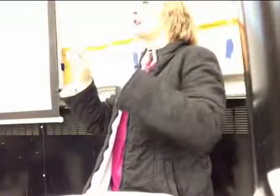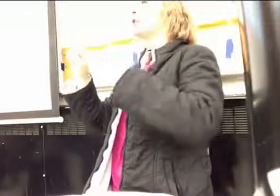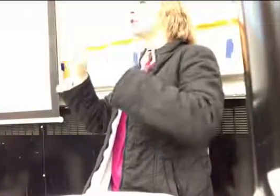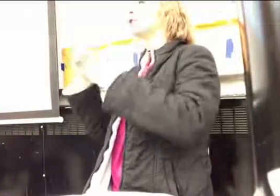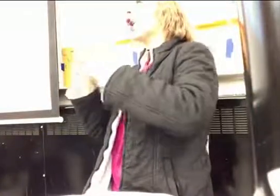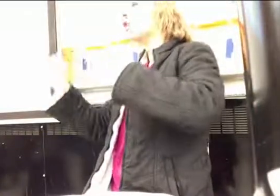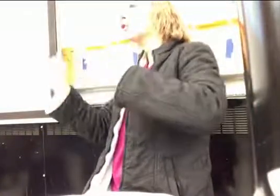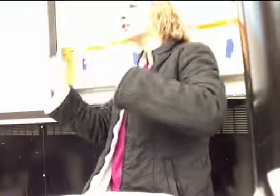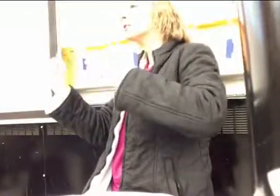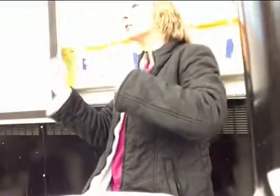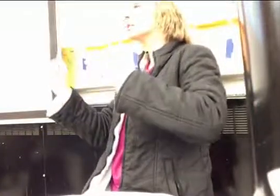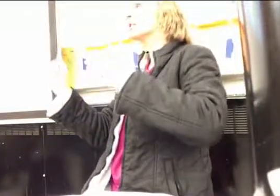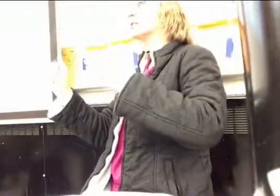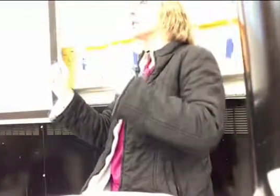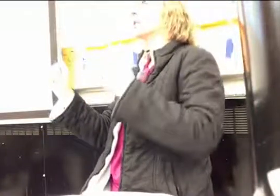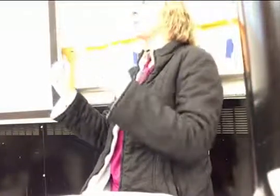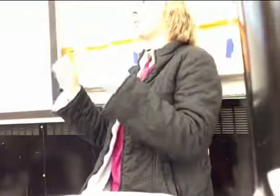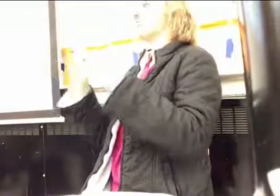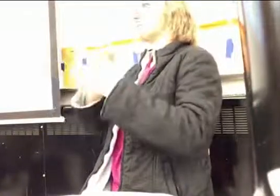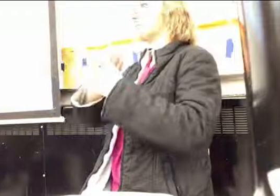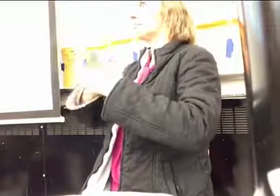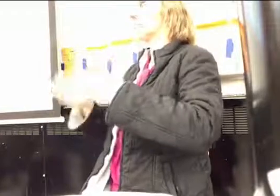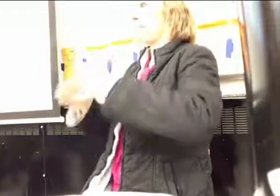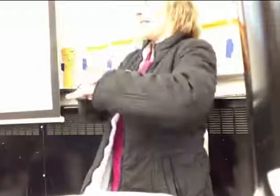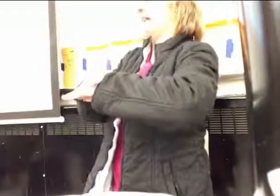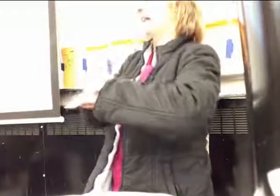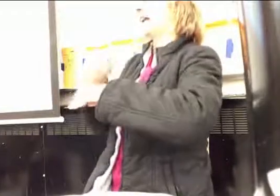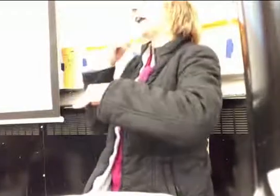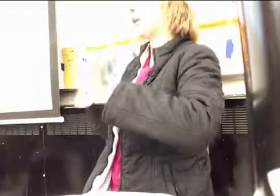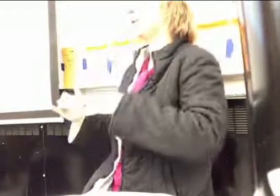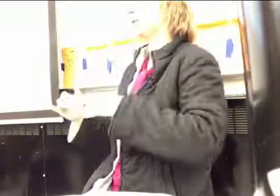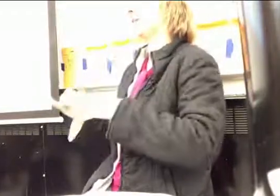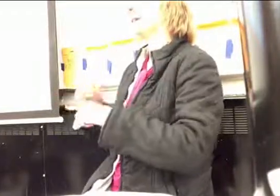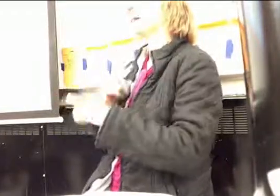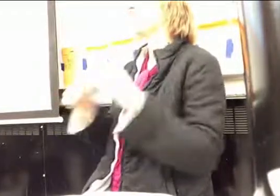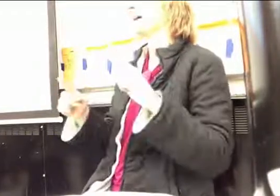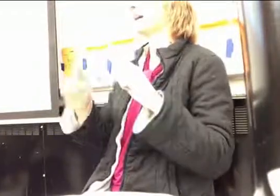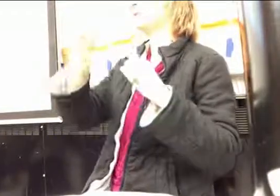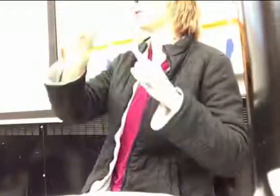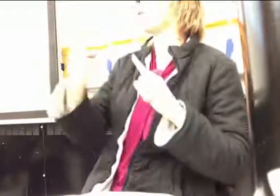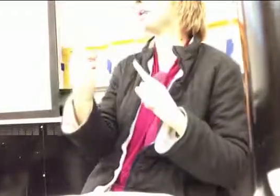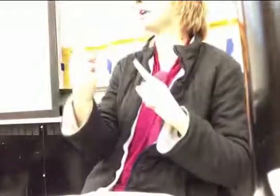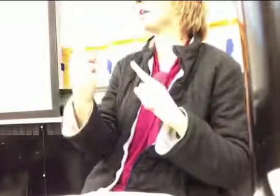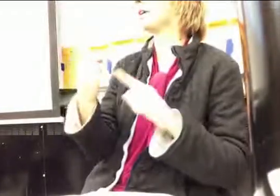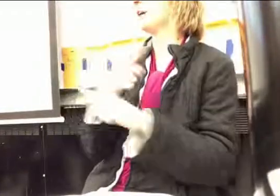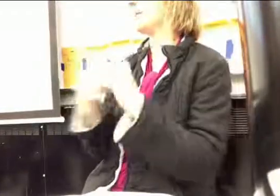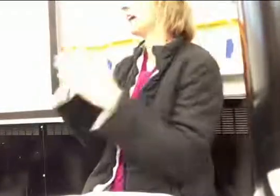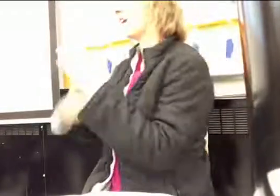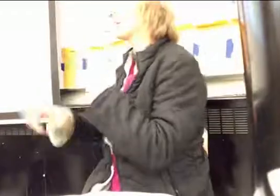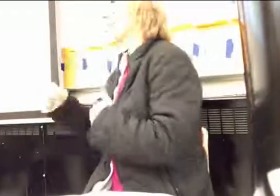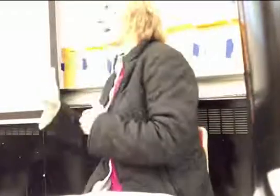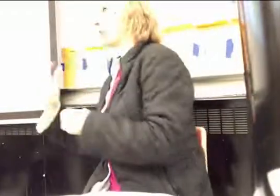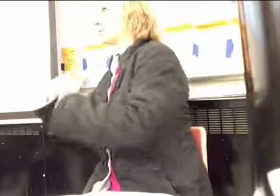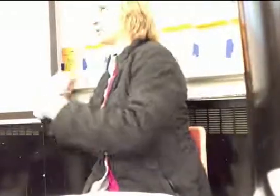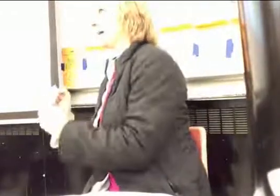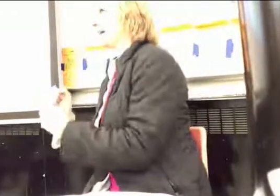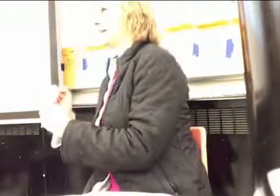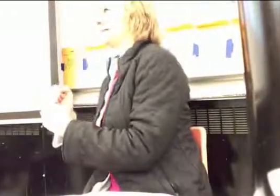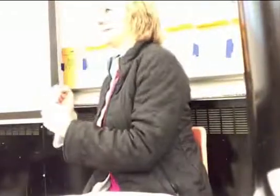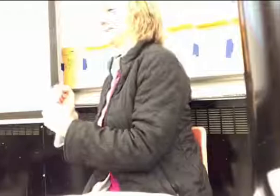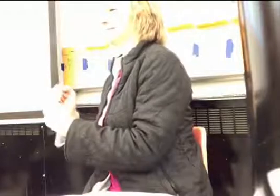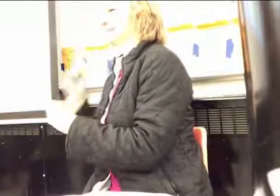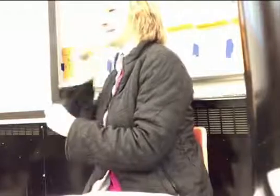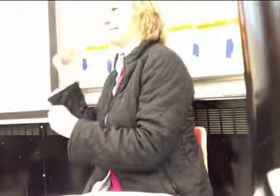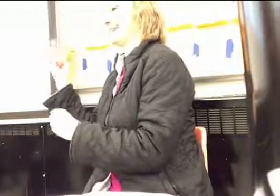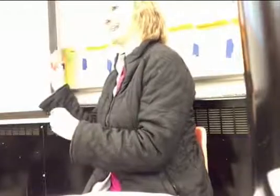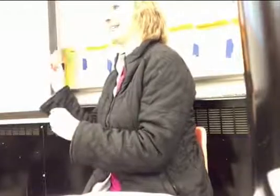worth $5. So you had a $1 piece that was actually costing $5 to make. It didn't make economical sense. So now what